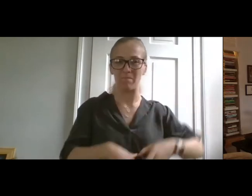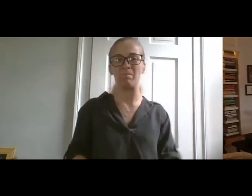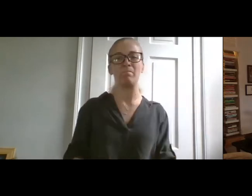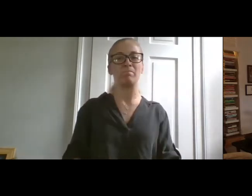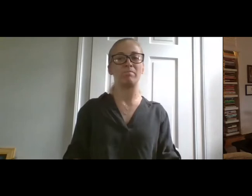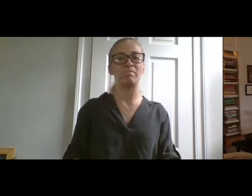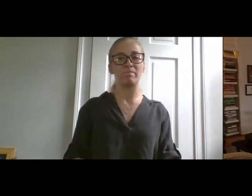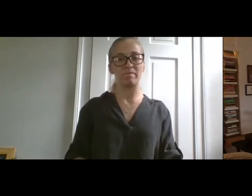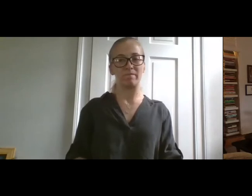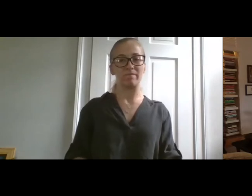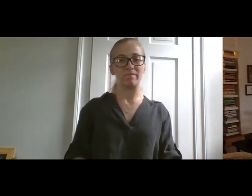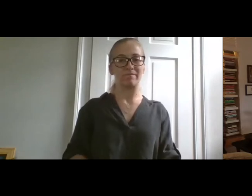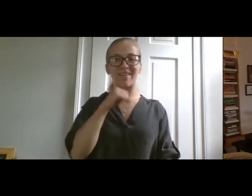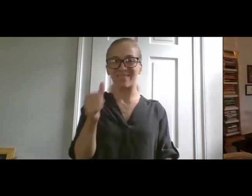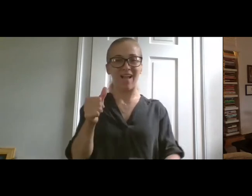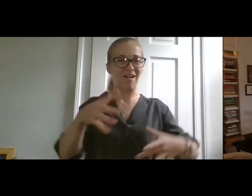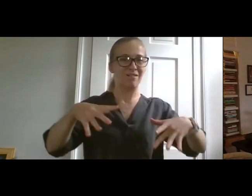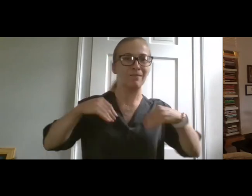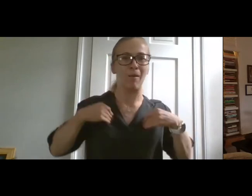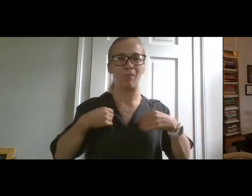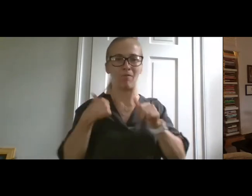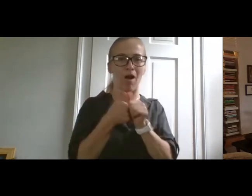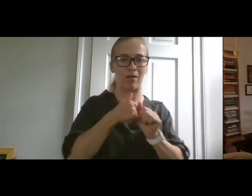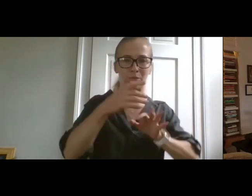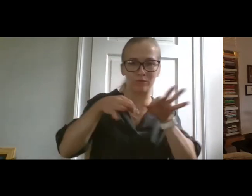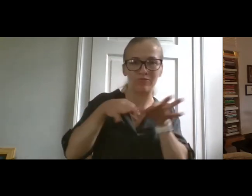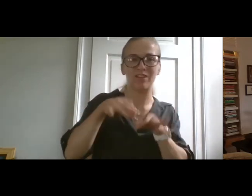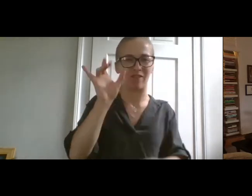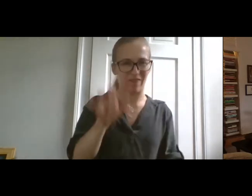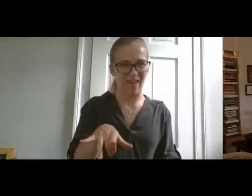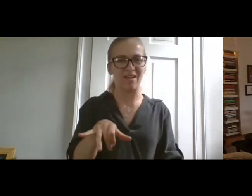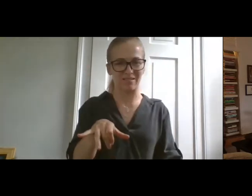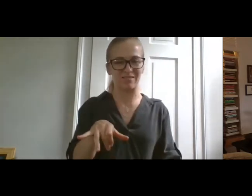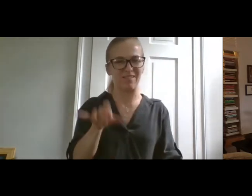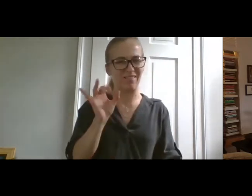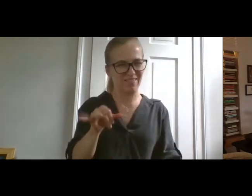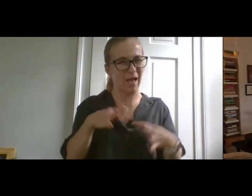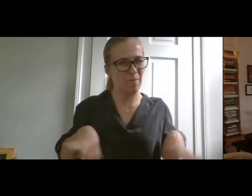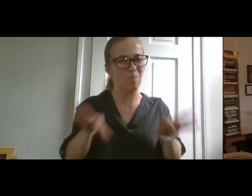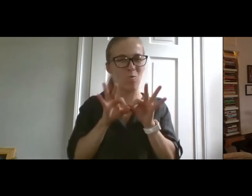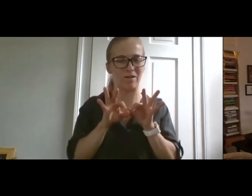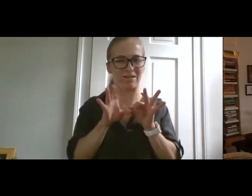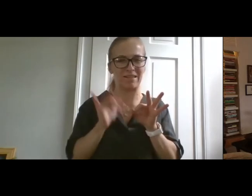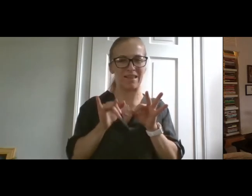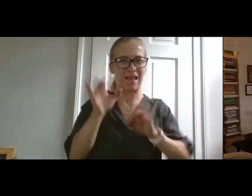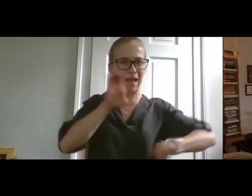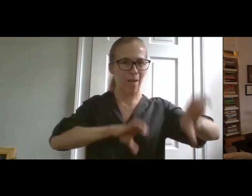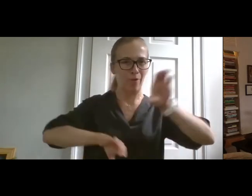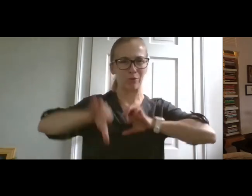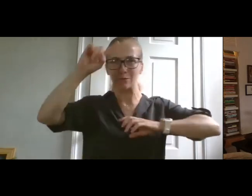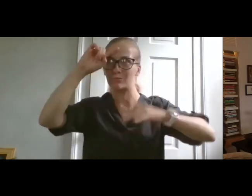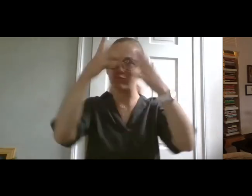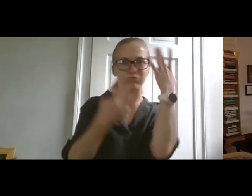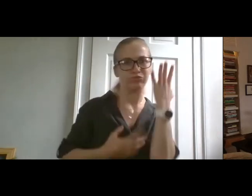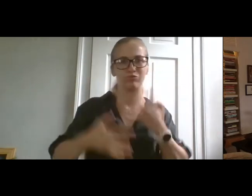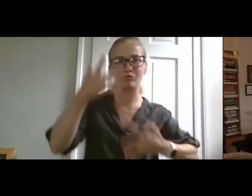It's the disobedience that matters, the little wail of it. It's the flood of pleasurable chemicals, though I don't yet know